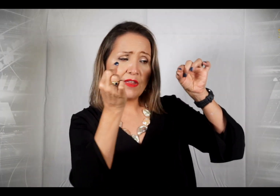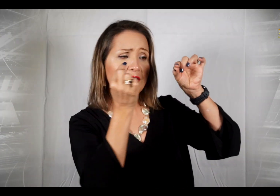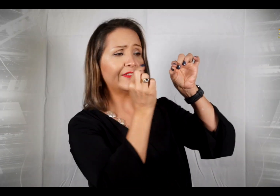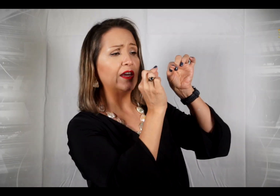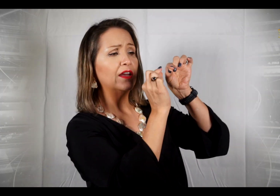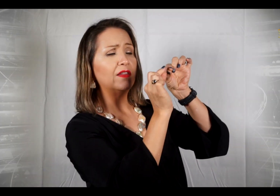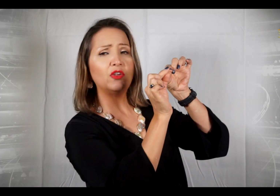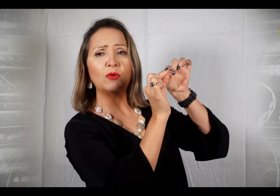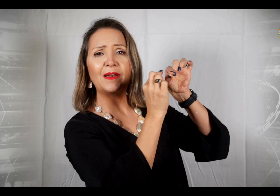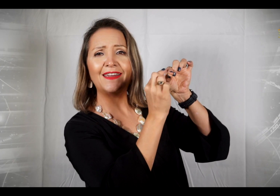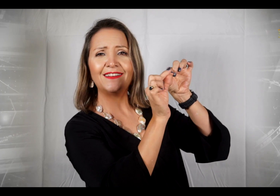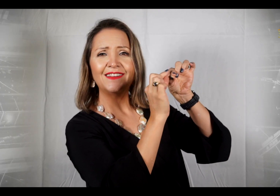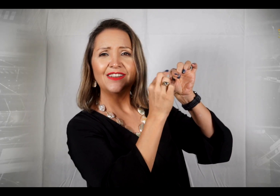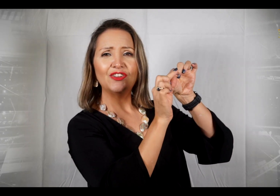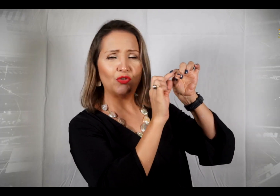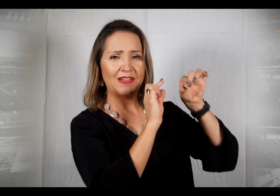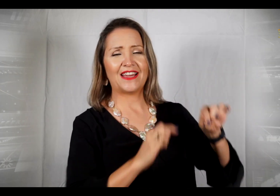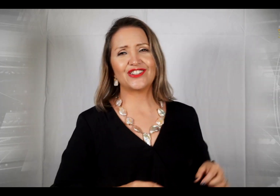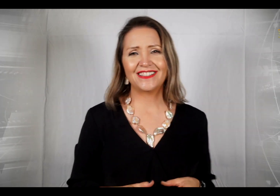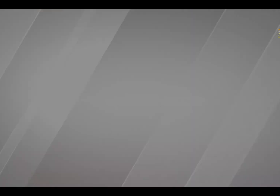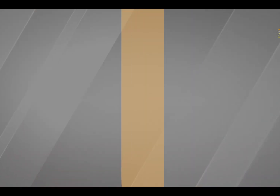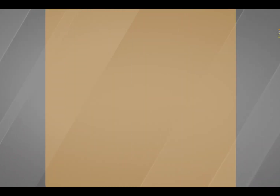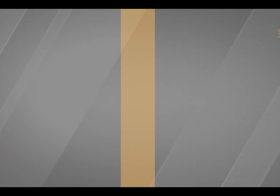that stick, then you apply it to the lash.